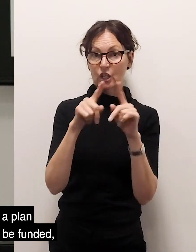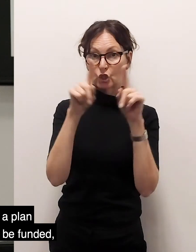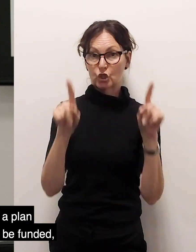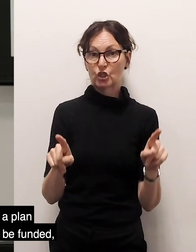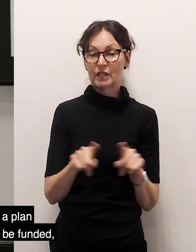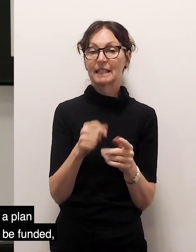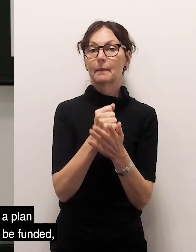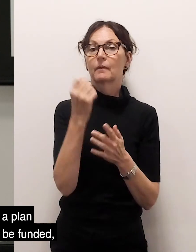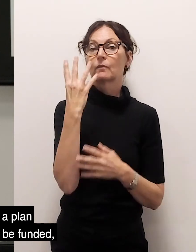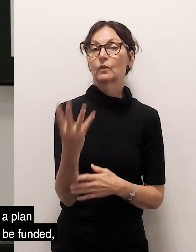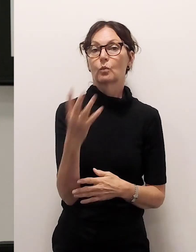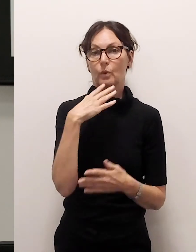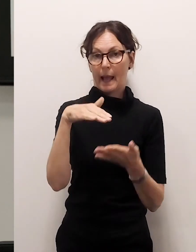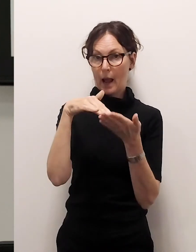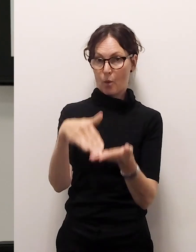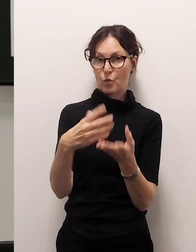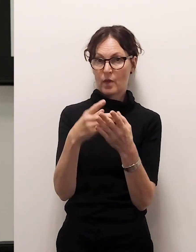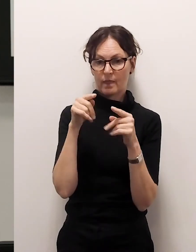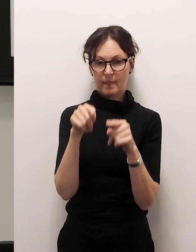manager. That will be funded.